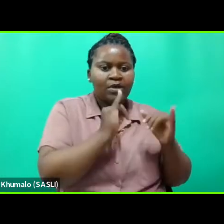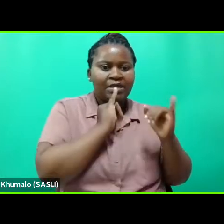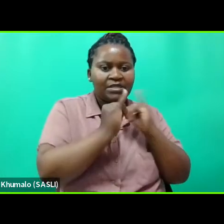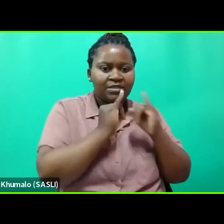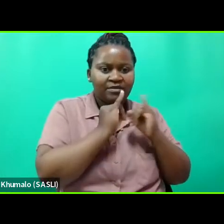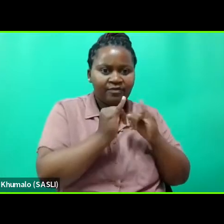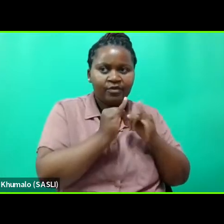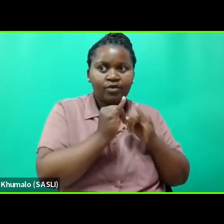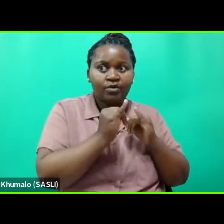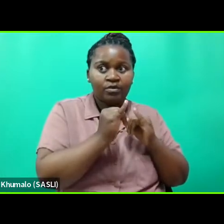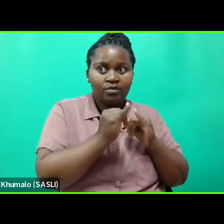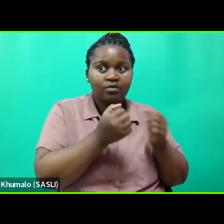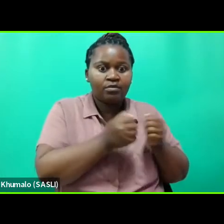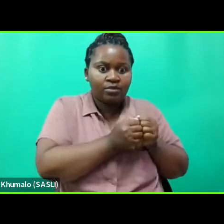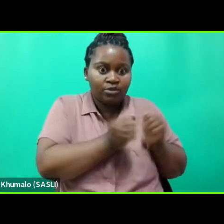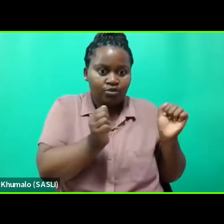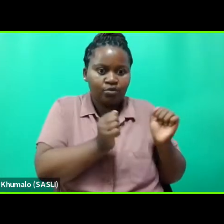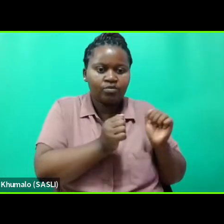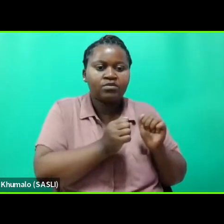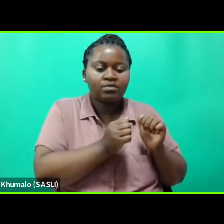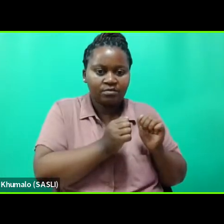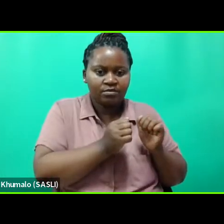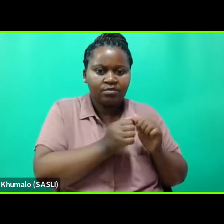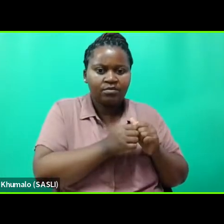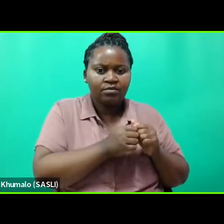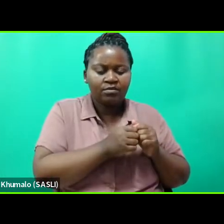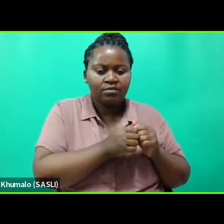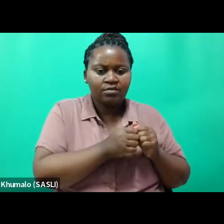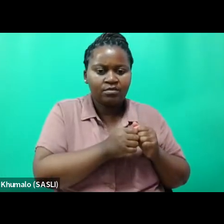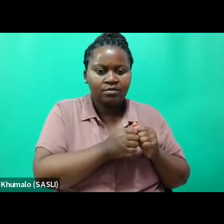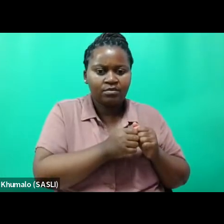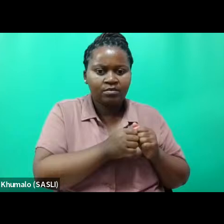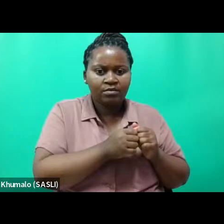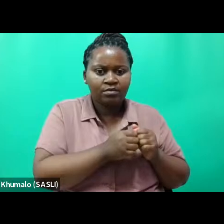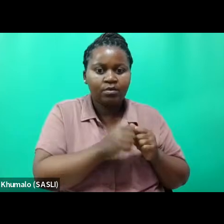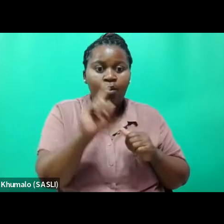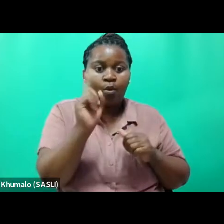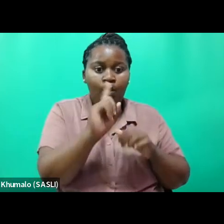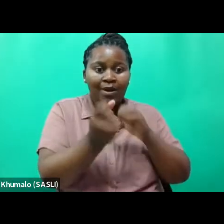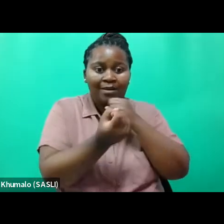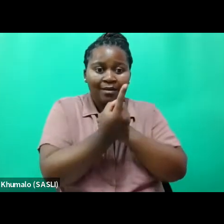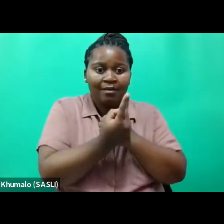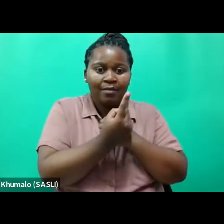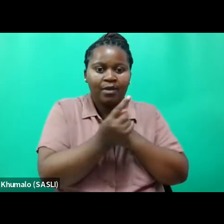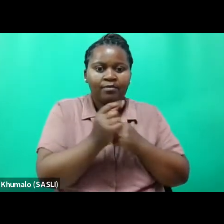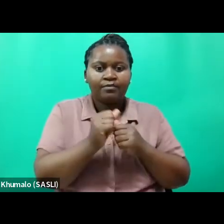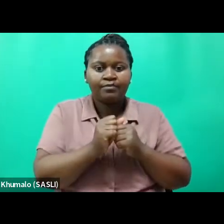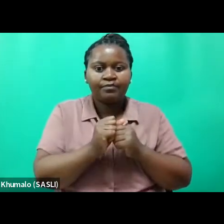autistic there. So what happened was